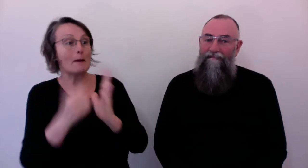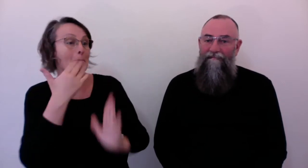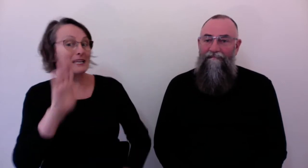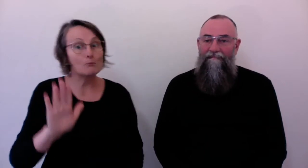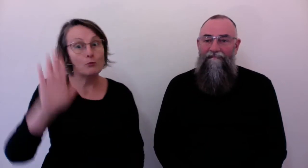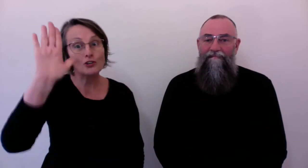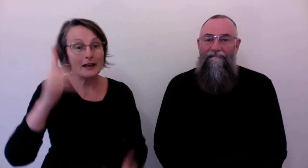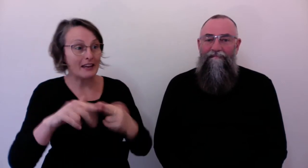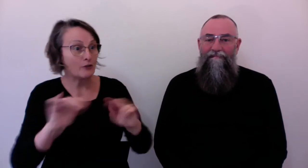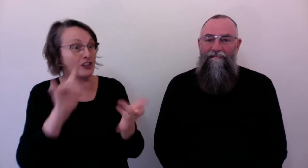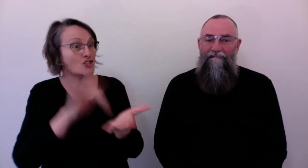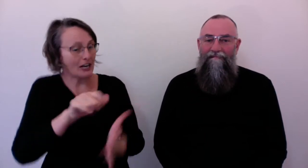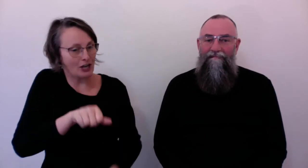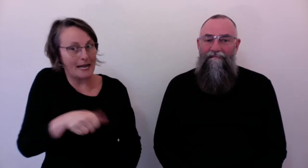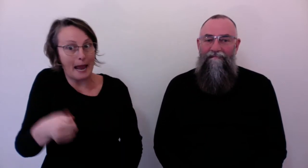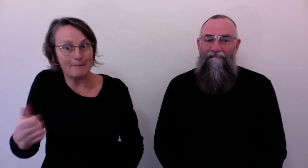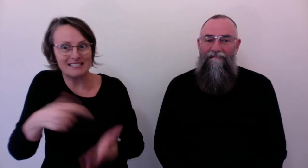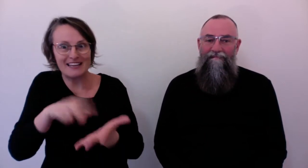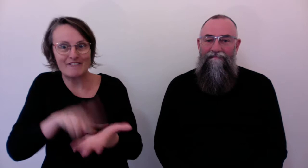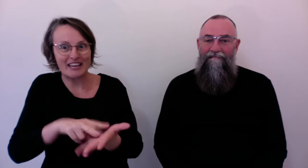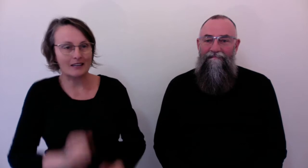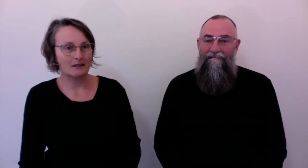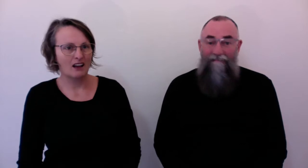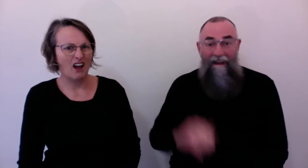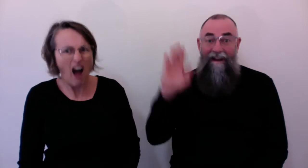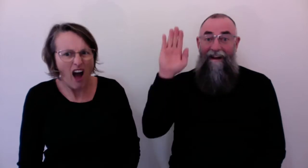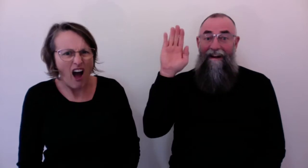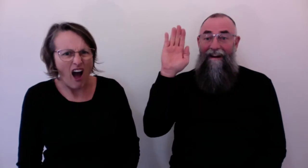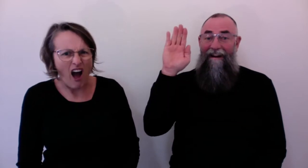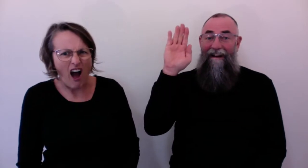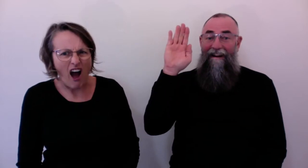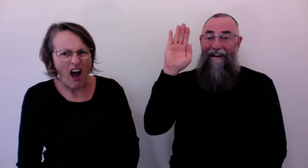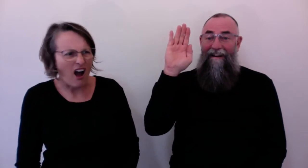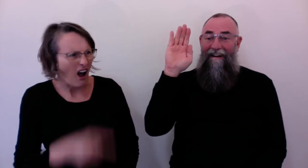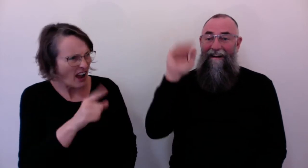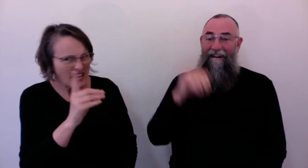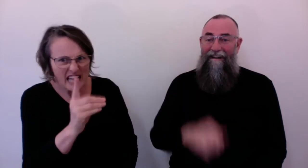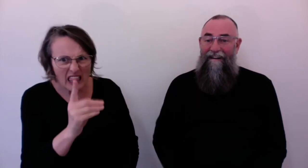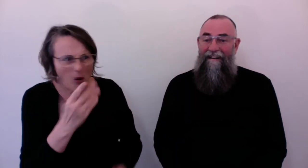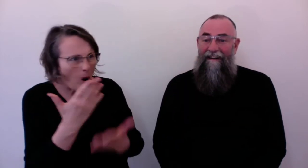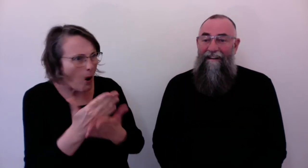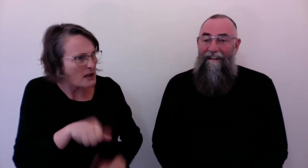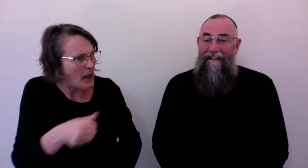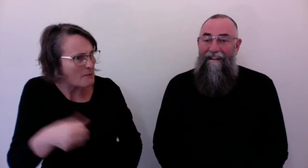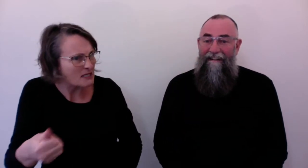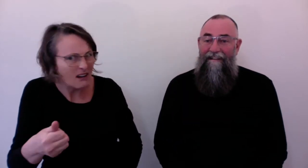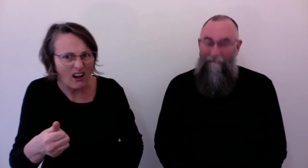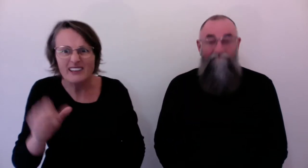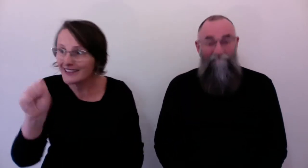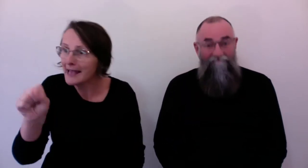you've been on Neighbours. Oh my God, you've been on Neighbours as well? You haven't been on Neighbours? Yeah, I have. What? I've been on Neighbours. Oh, Really?